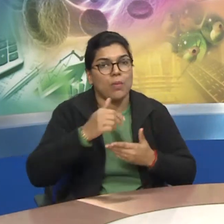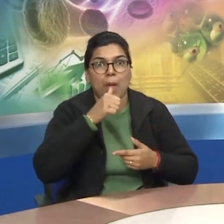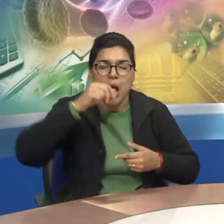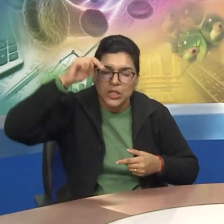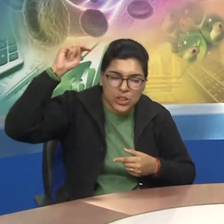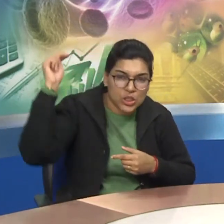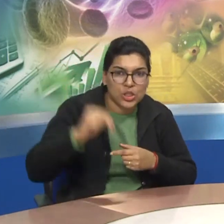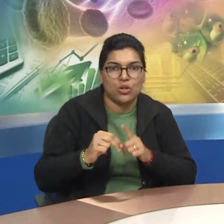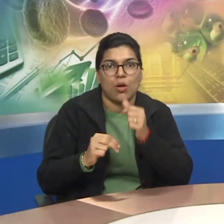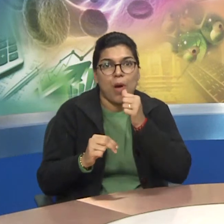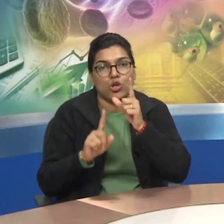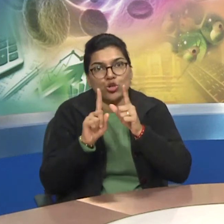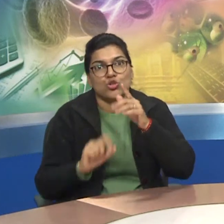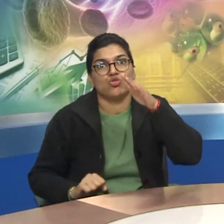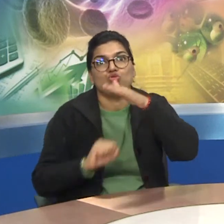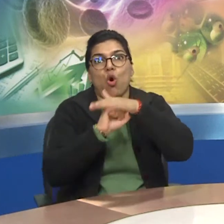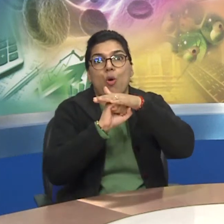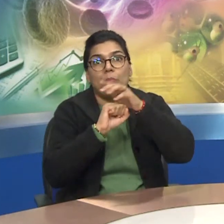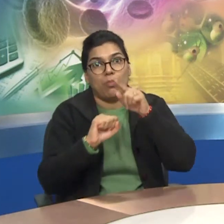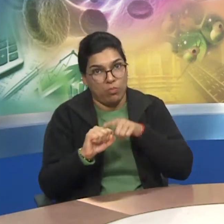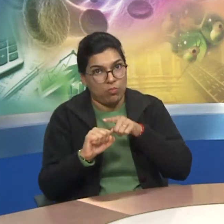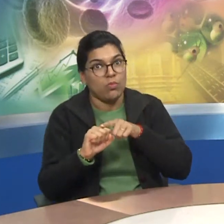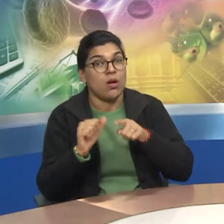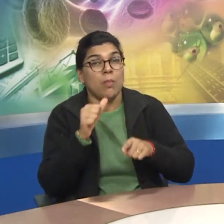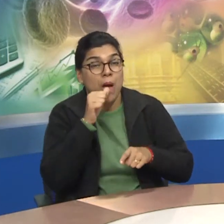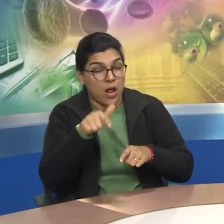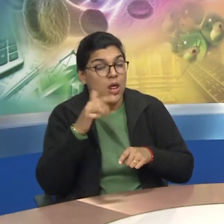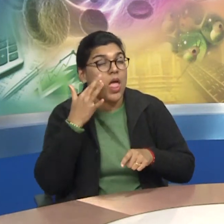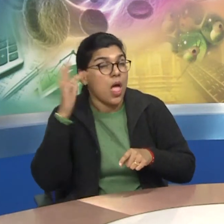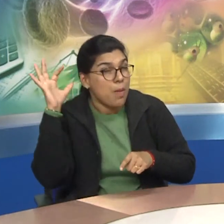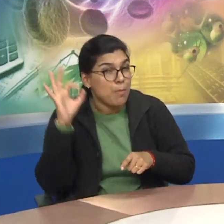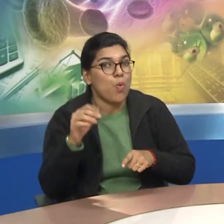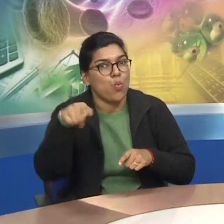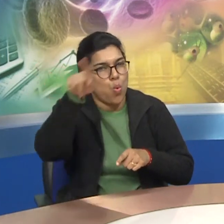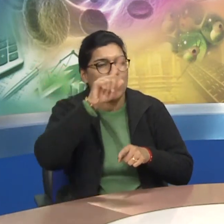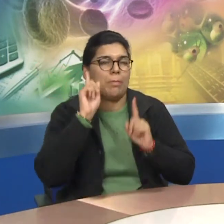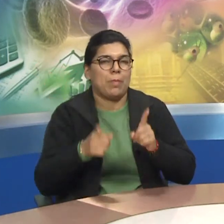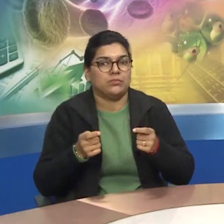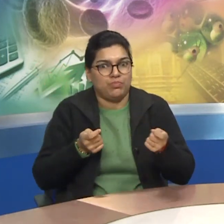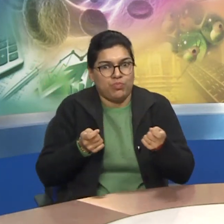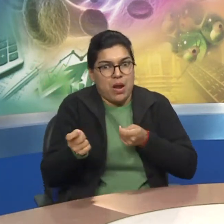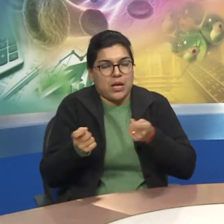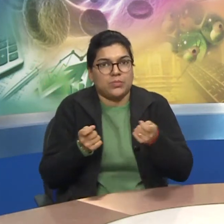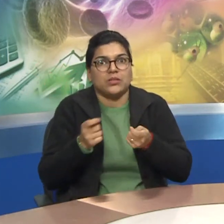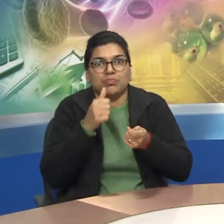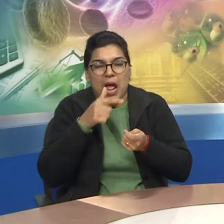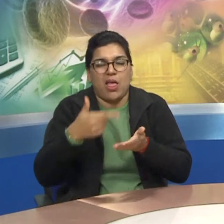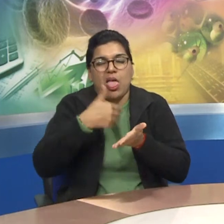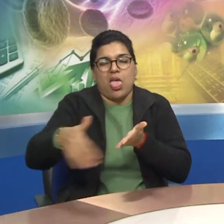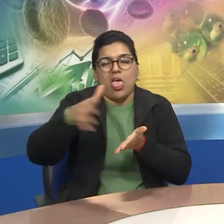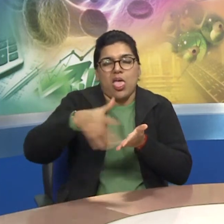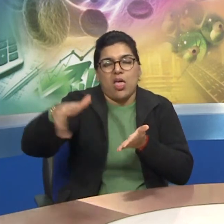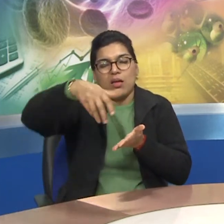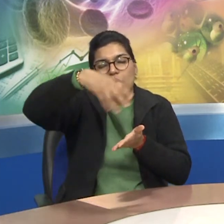In order to create awareness about it, in the year 1993, March